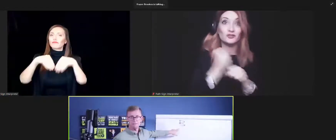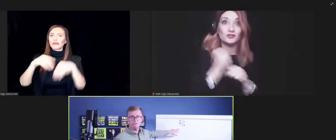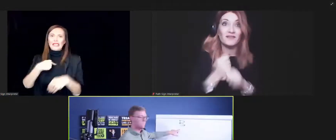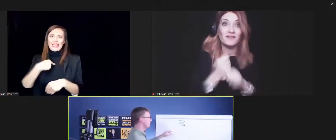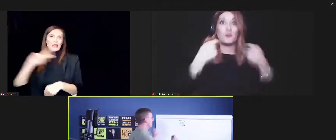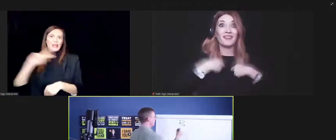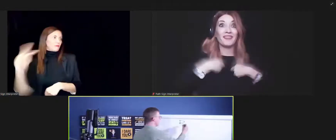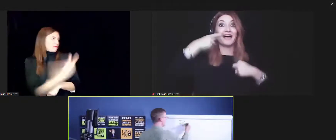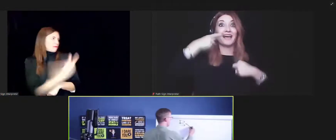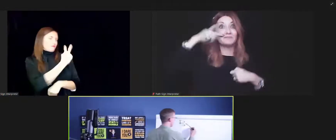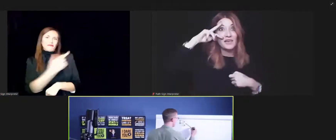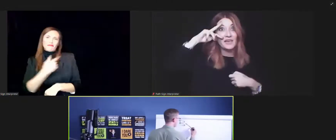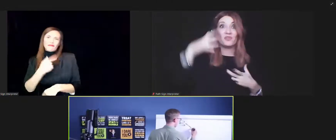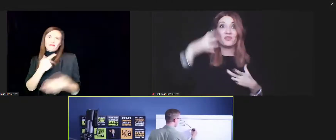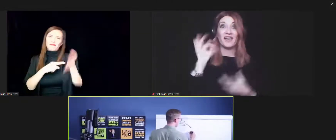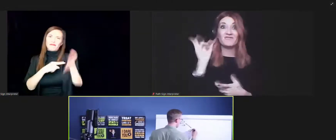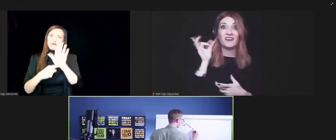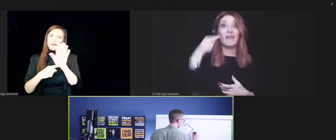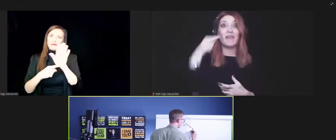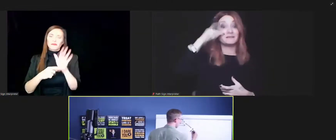Belief